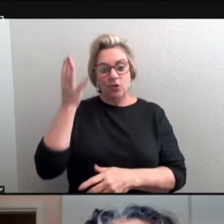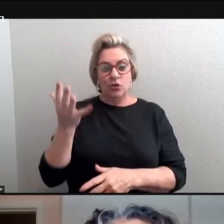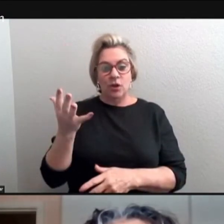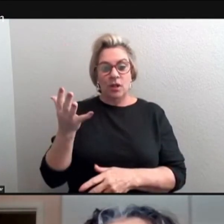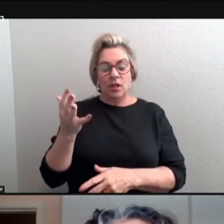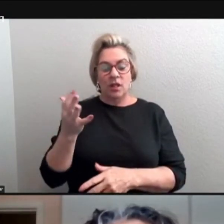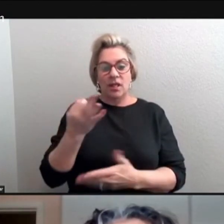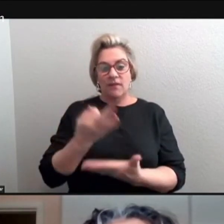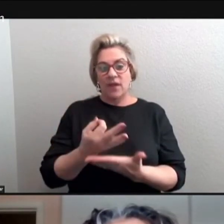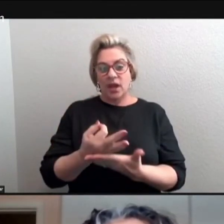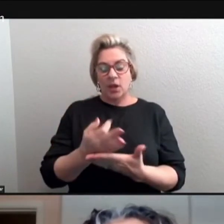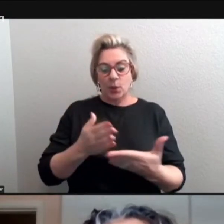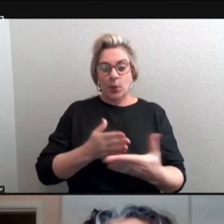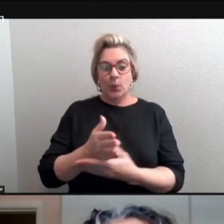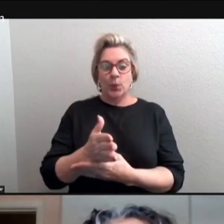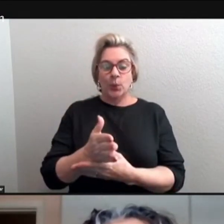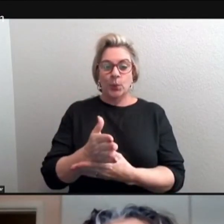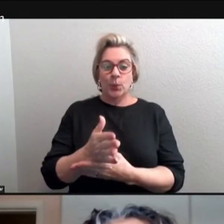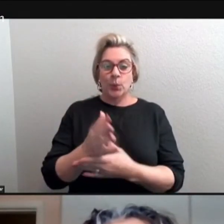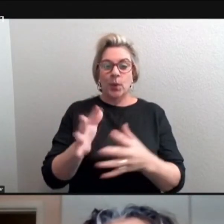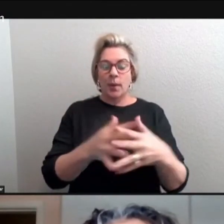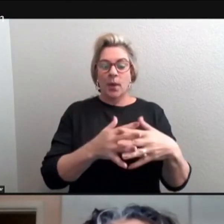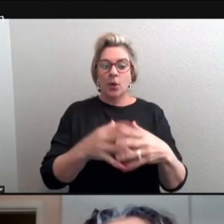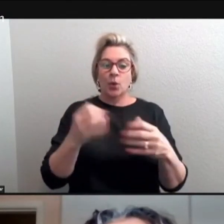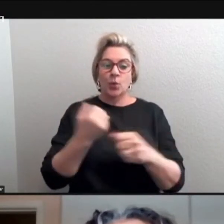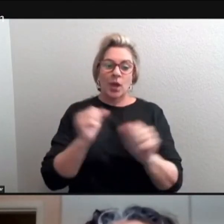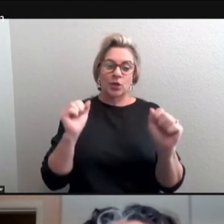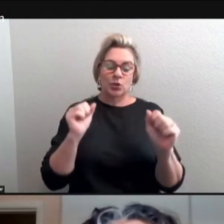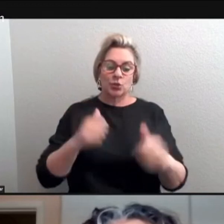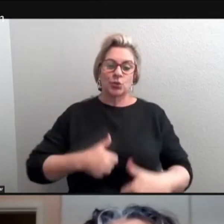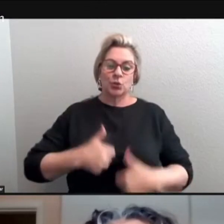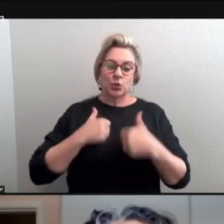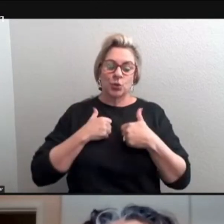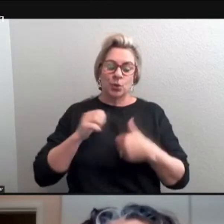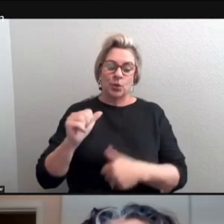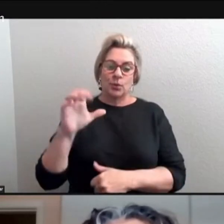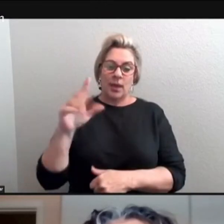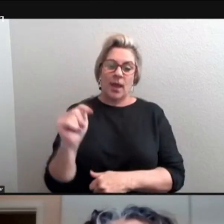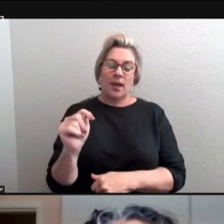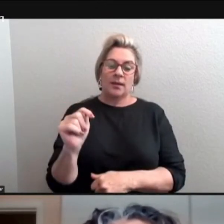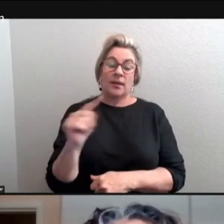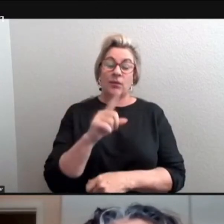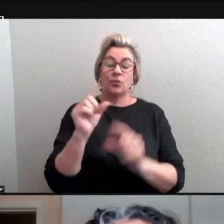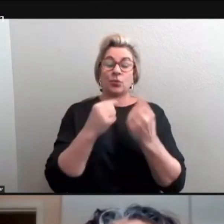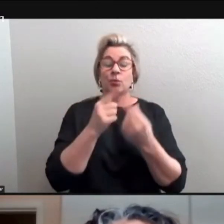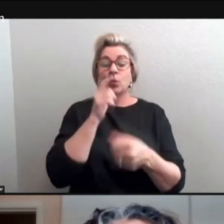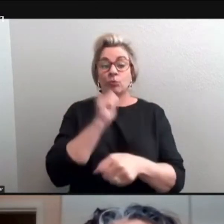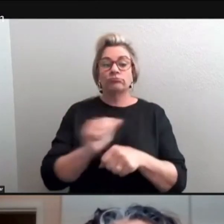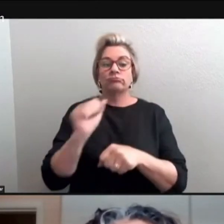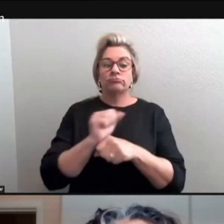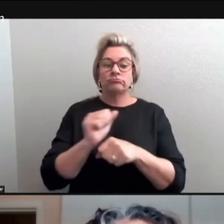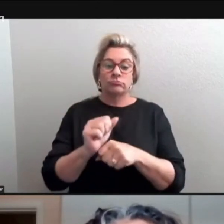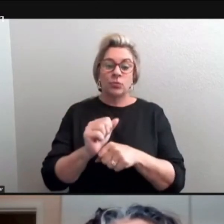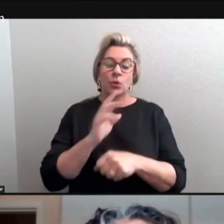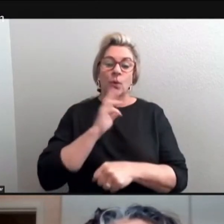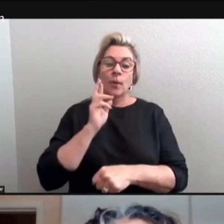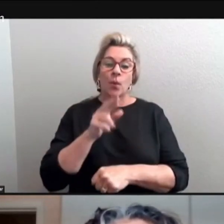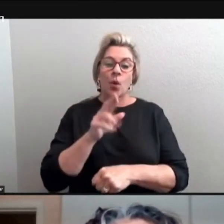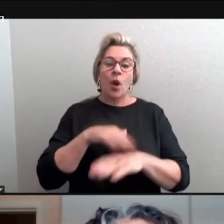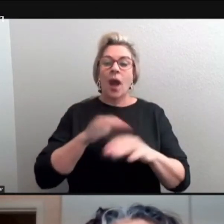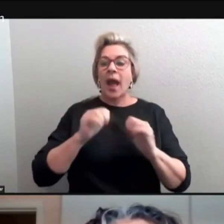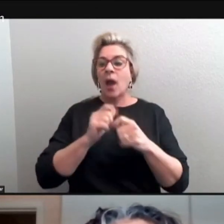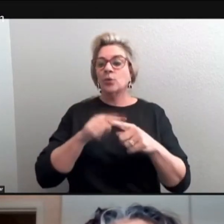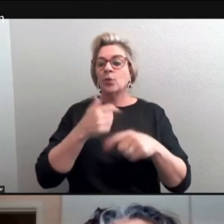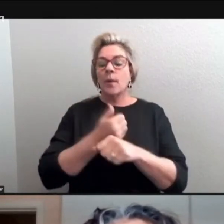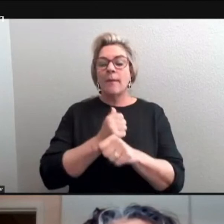federal funding through the American Rescue Act. So there was a bipartisan group that has worked on a report on how to make